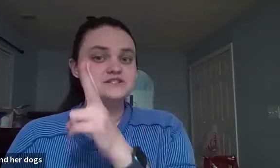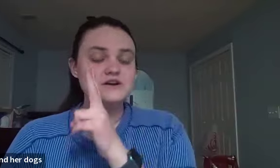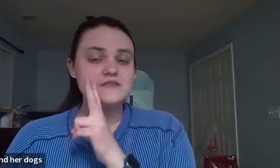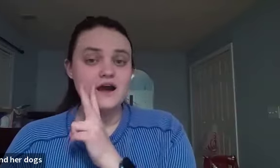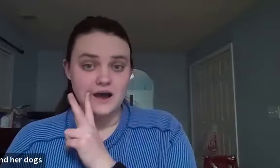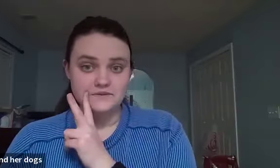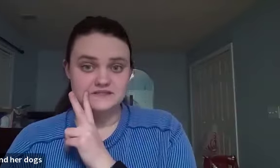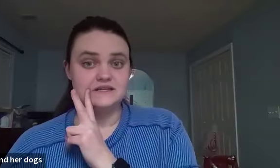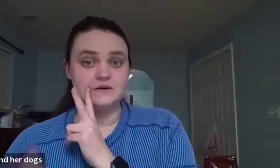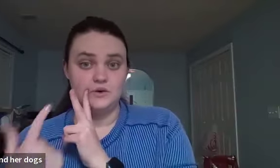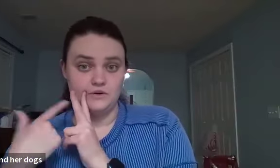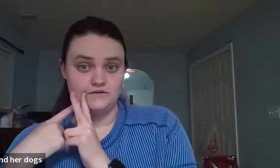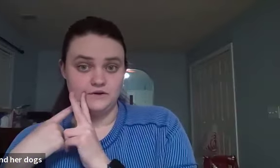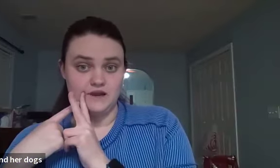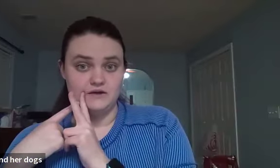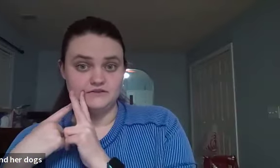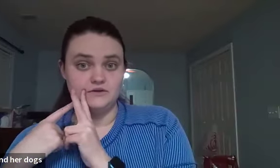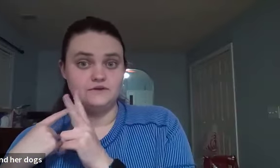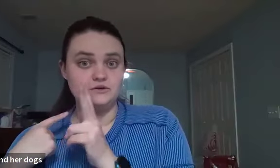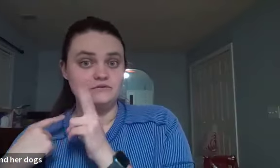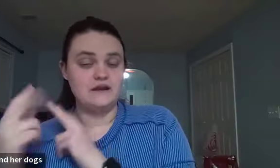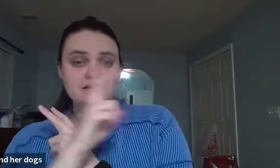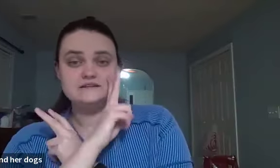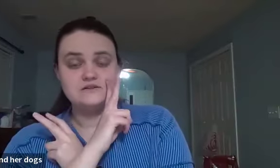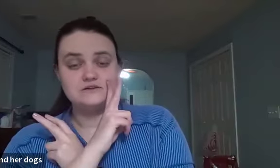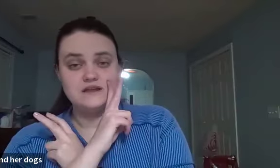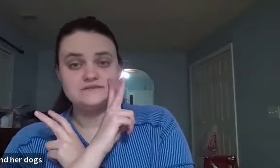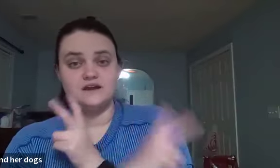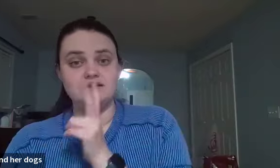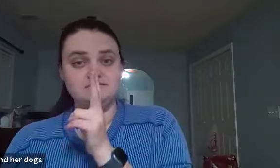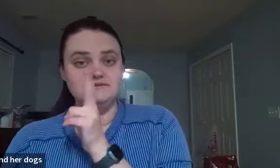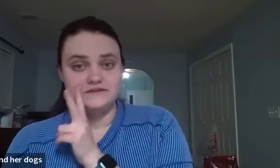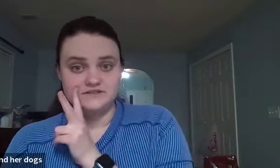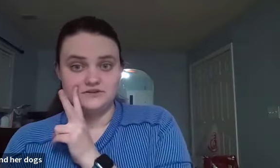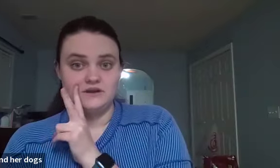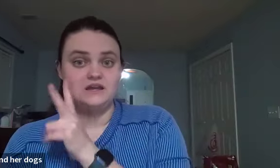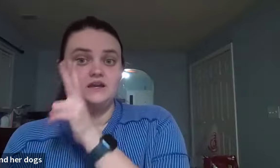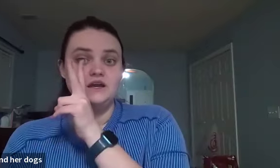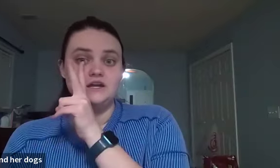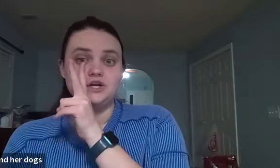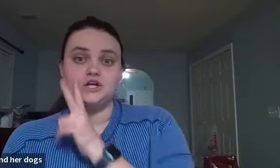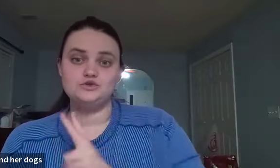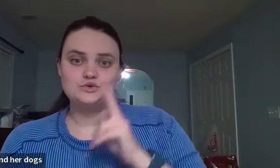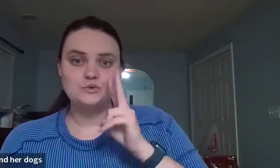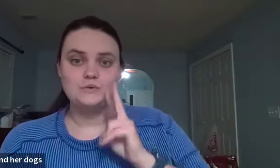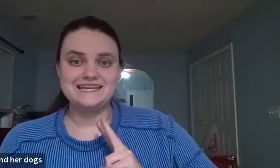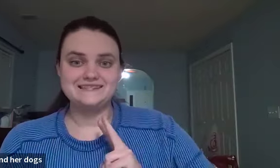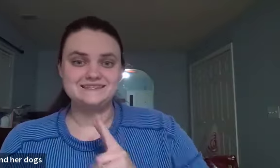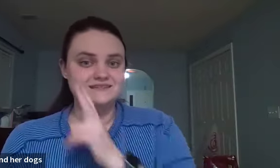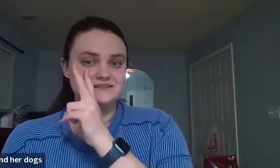gonna start on the opposite corner of your mouth. So if you're right-handed, it's on your left side, left is on your right, and you're gonna go twins.